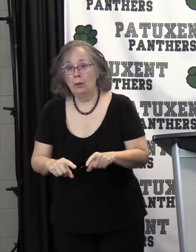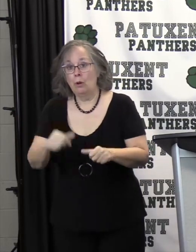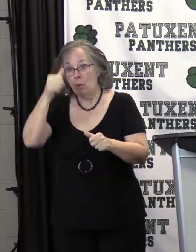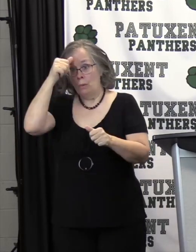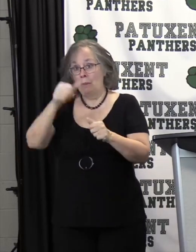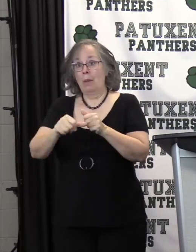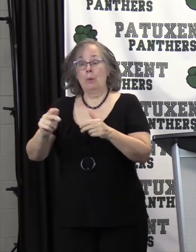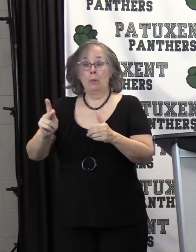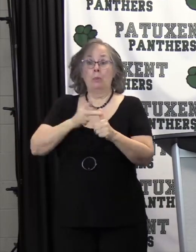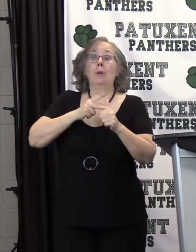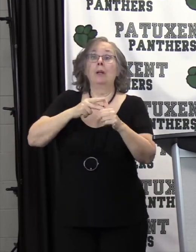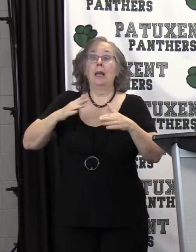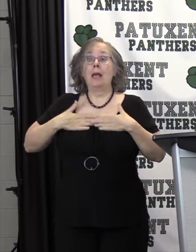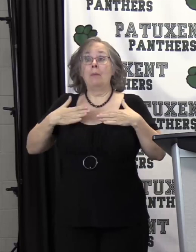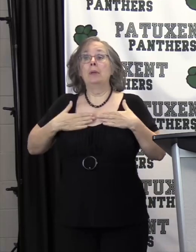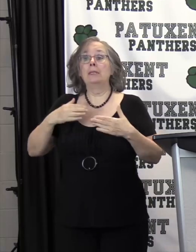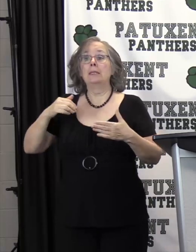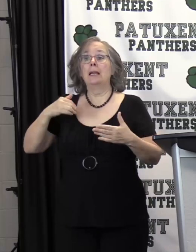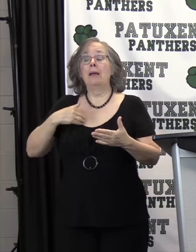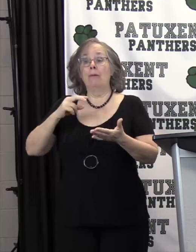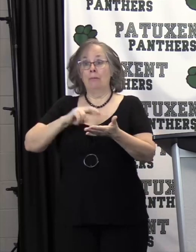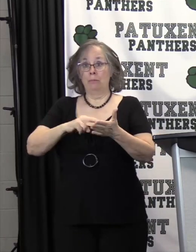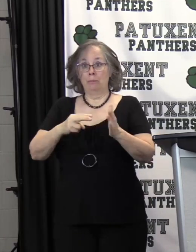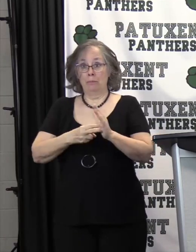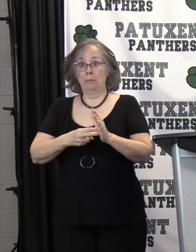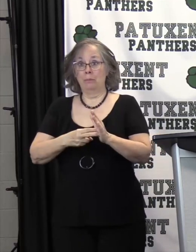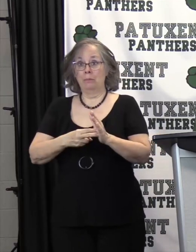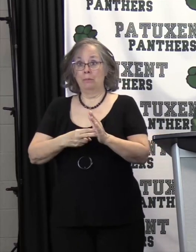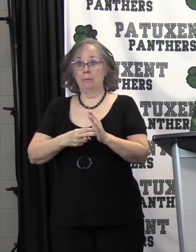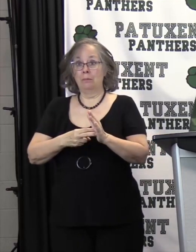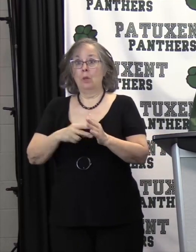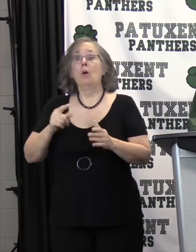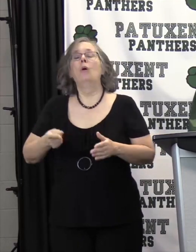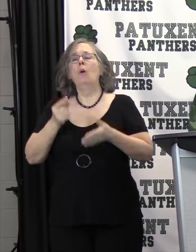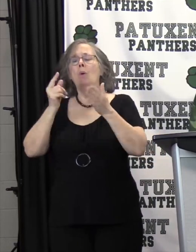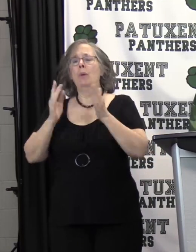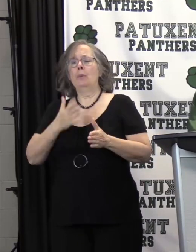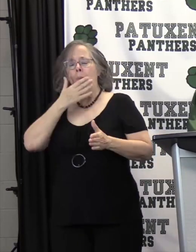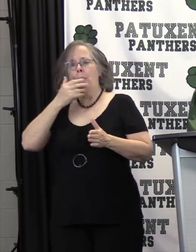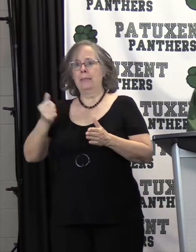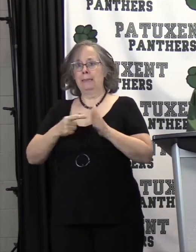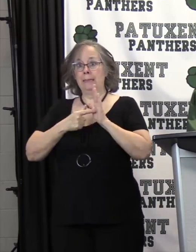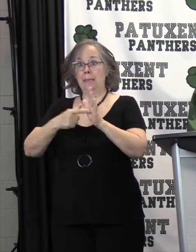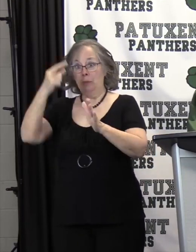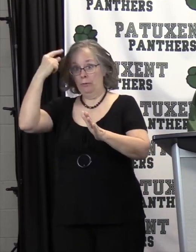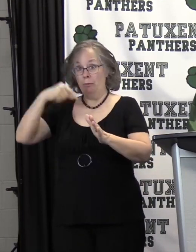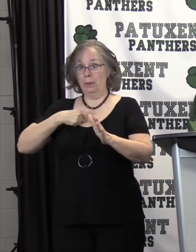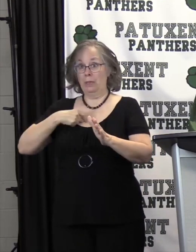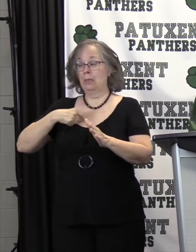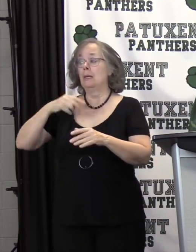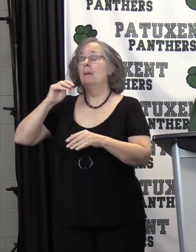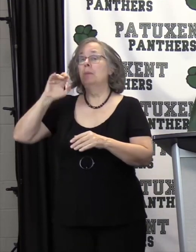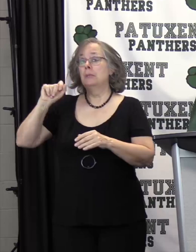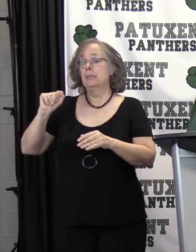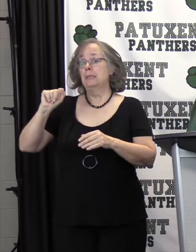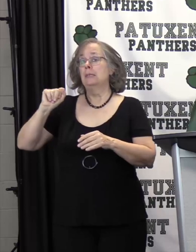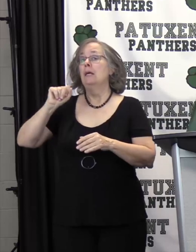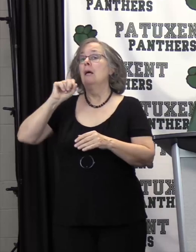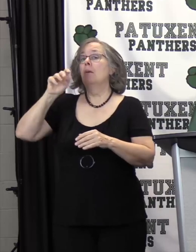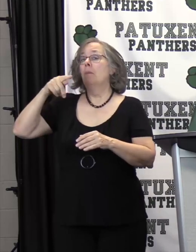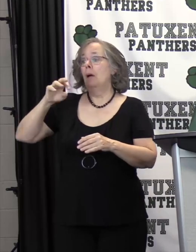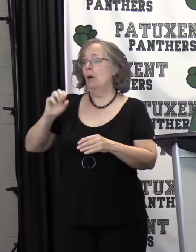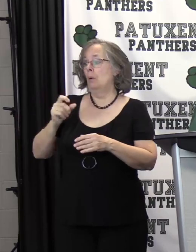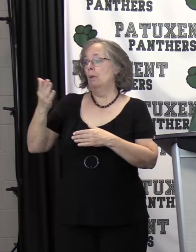prioritize happiness and live with purpose. One of the people who has been the best example of this is Miss Powell. Throughout my